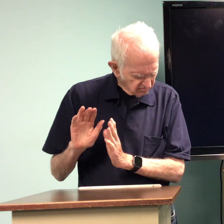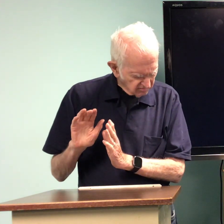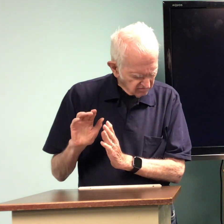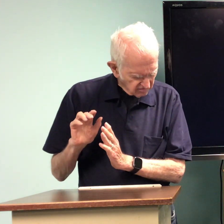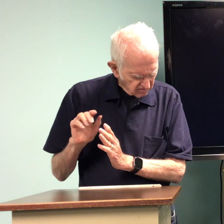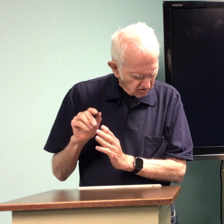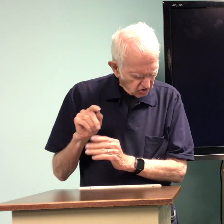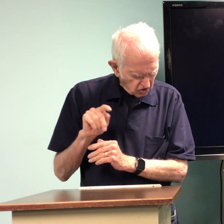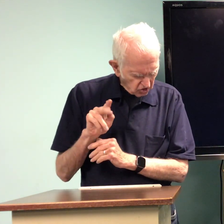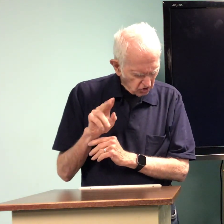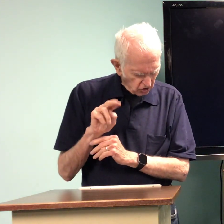We